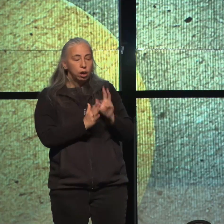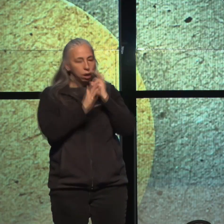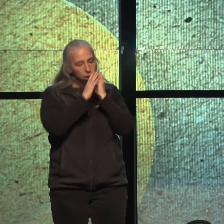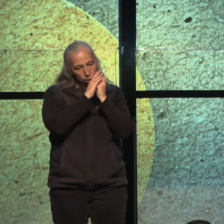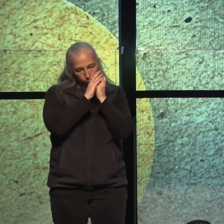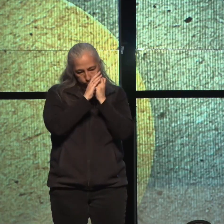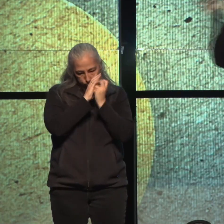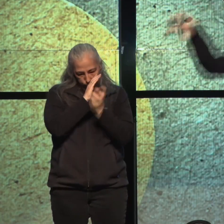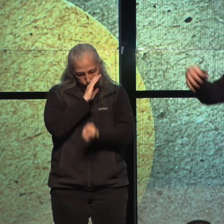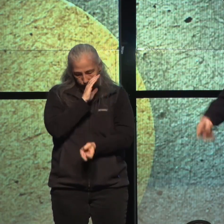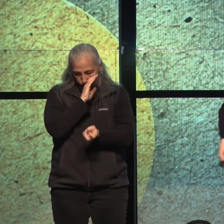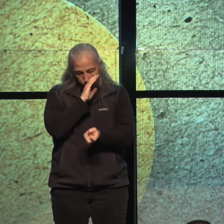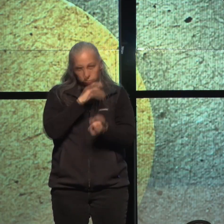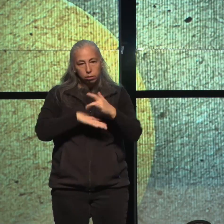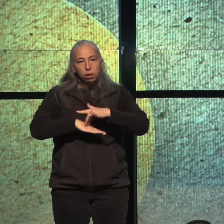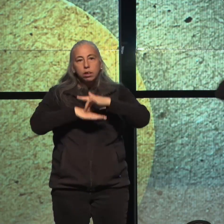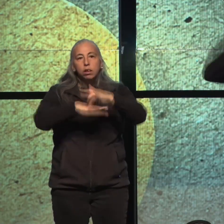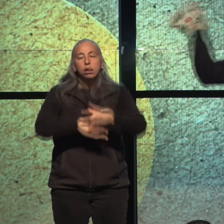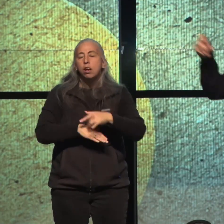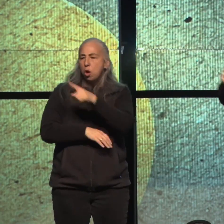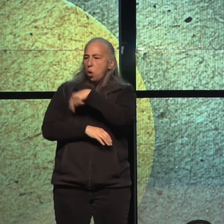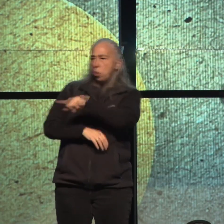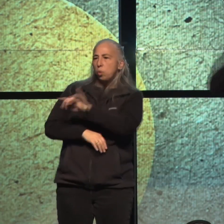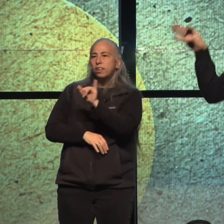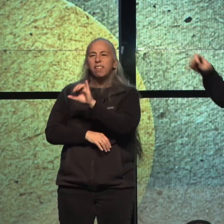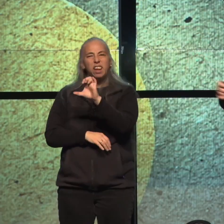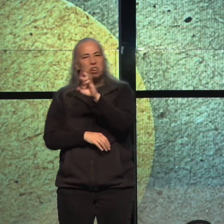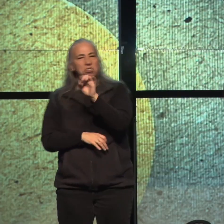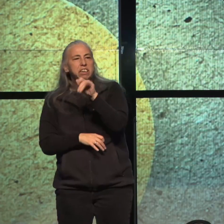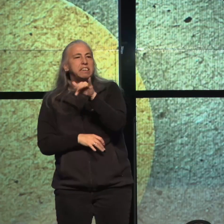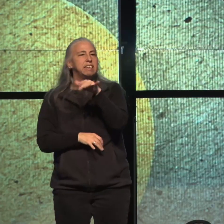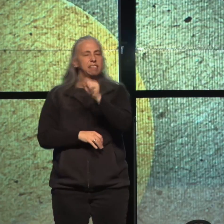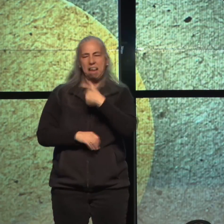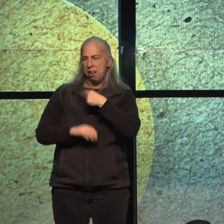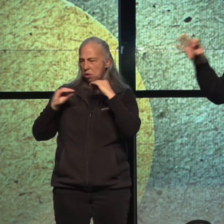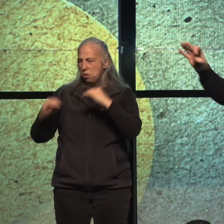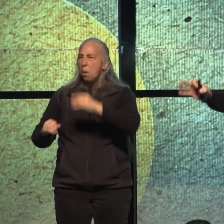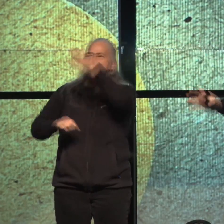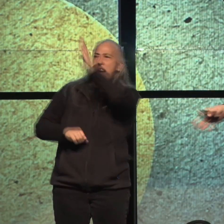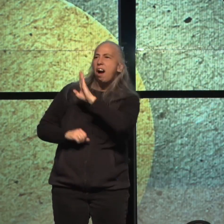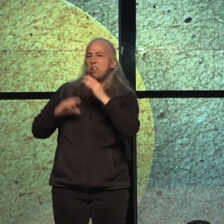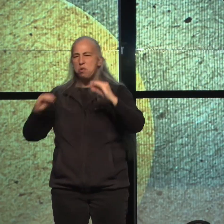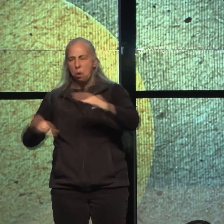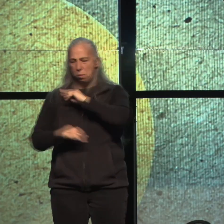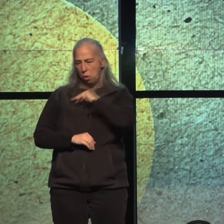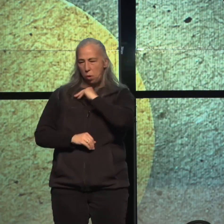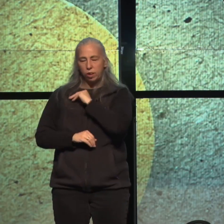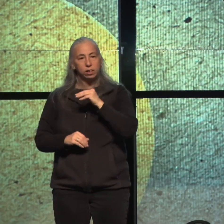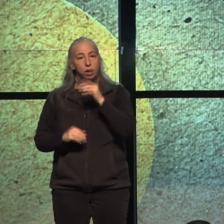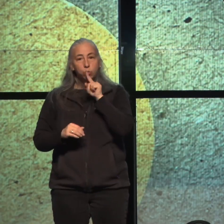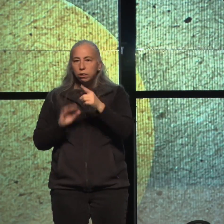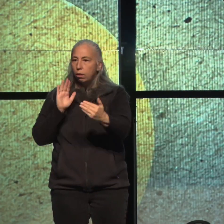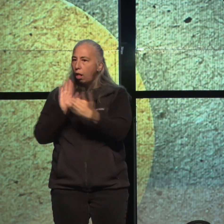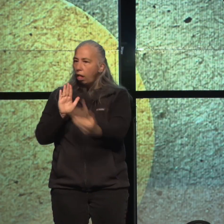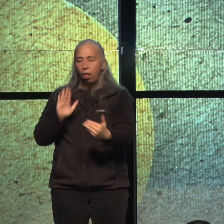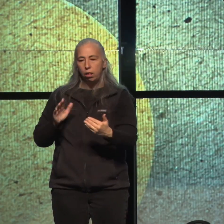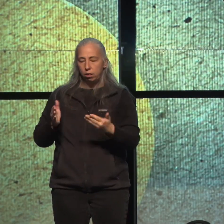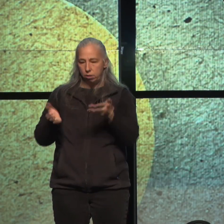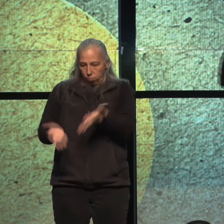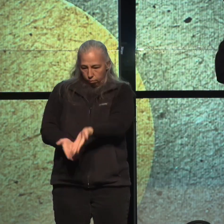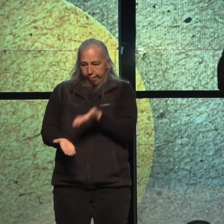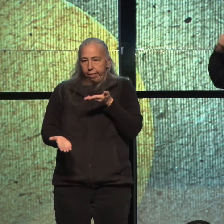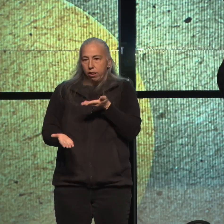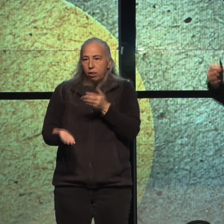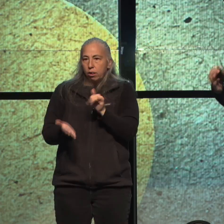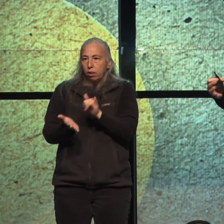calls they're like Cretans who are godless and immoral. And it's completely racist, and it's right there. Like,